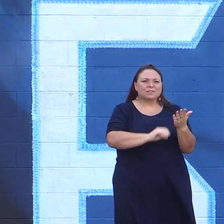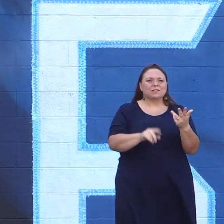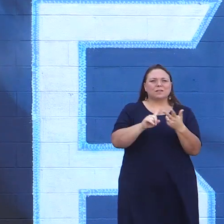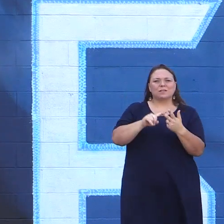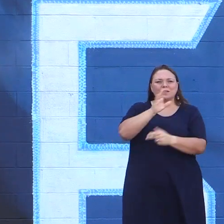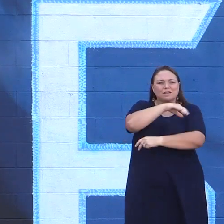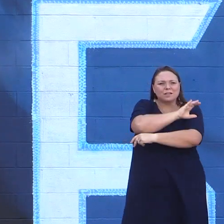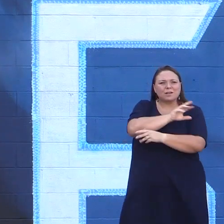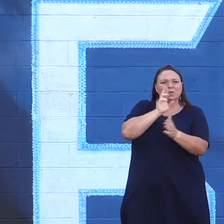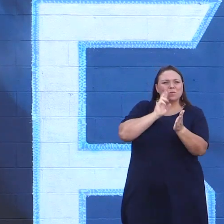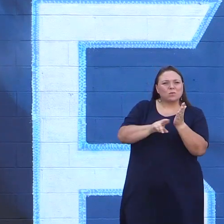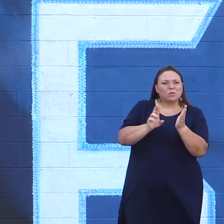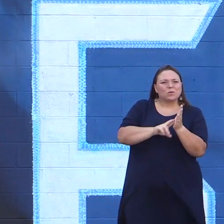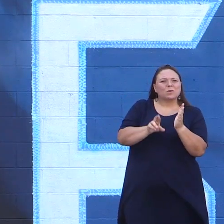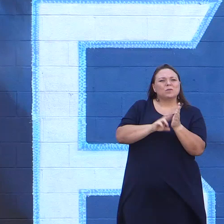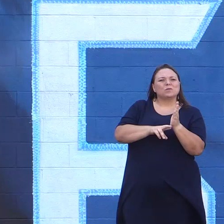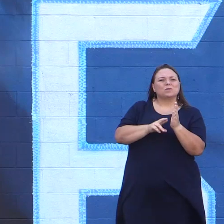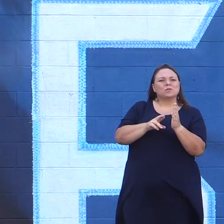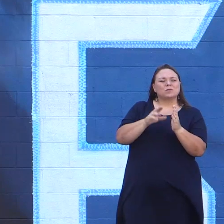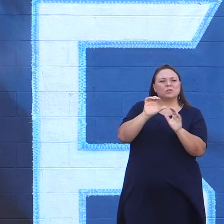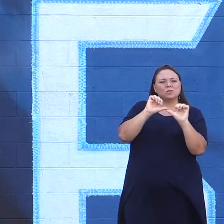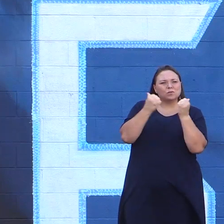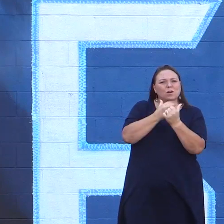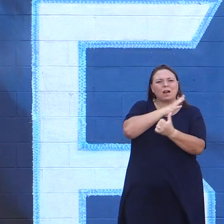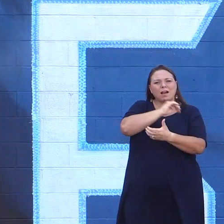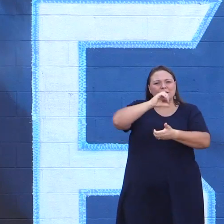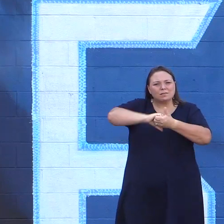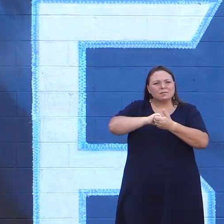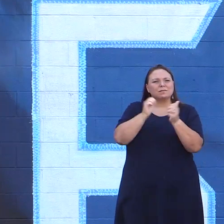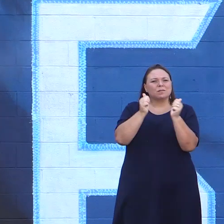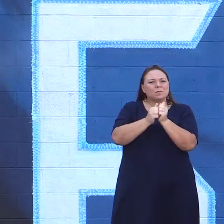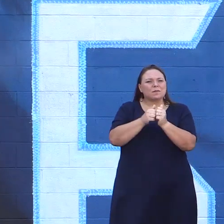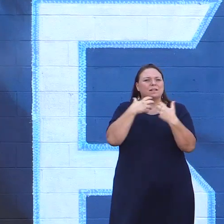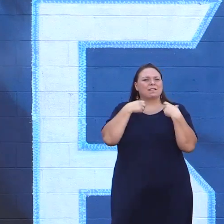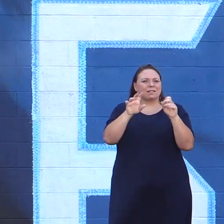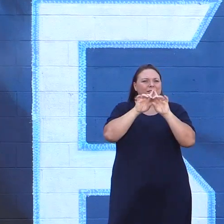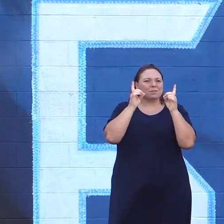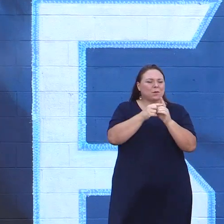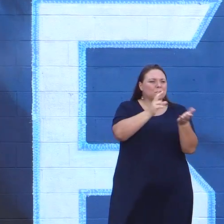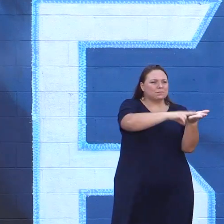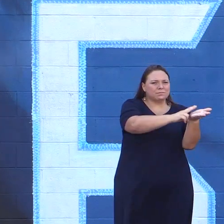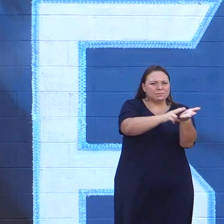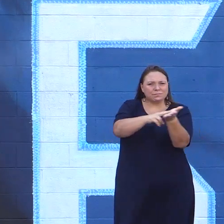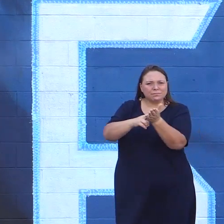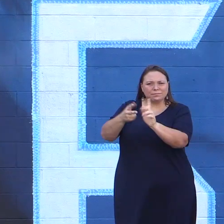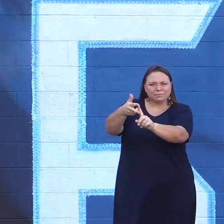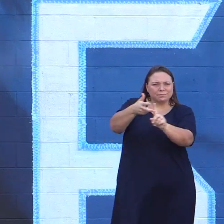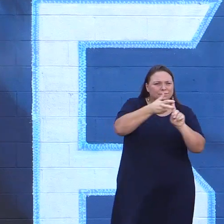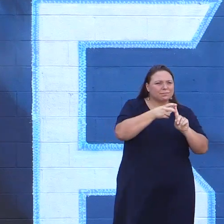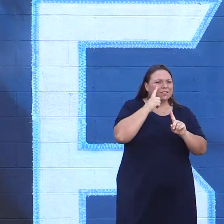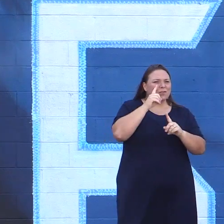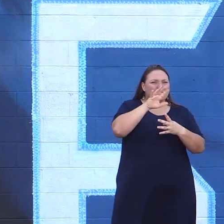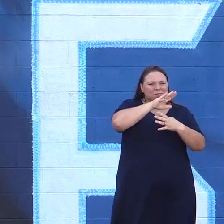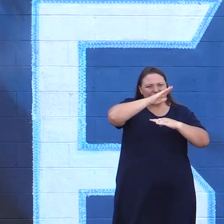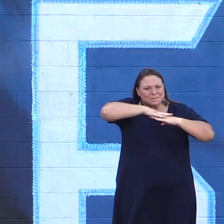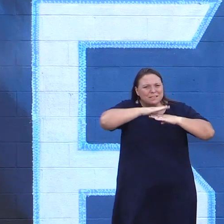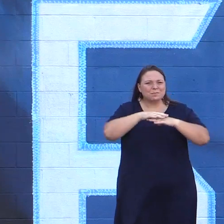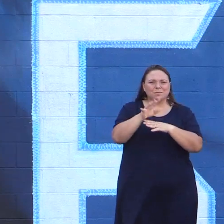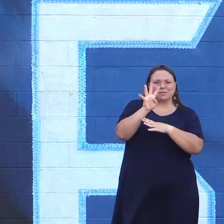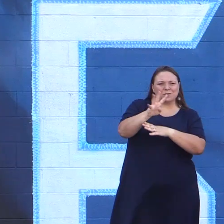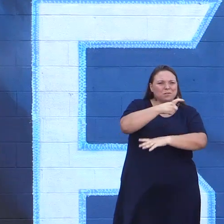Clinical Research Associates in partnership with the Health Department will all be enrolling participants for at least 4 vaccine